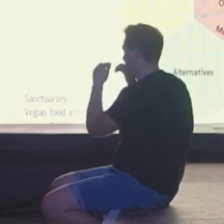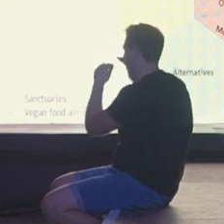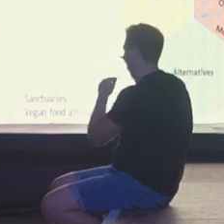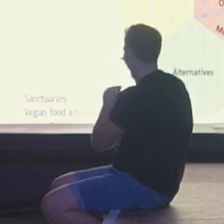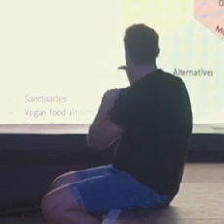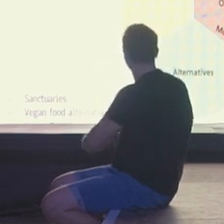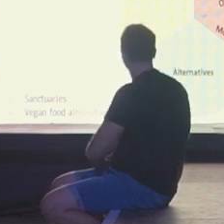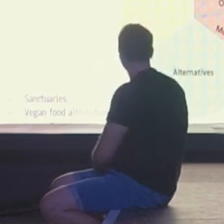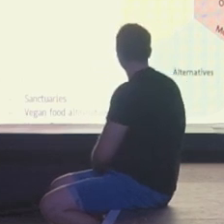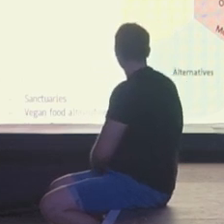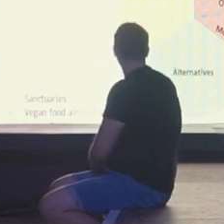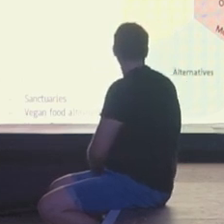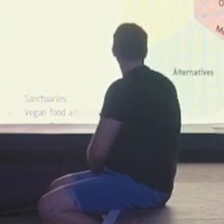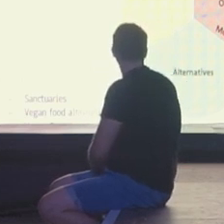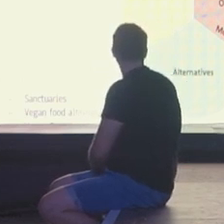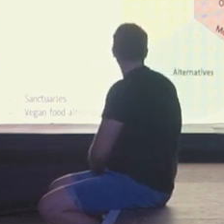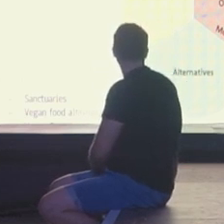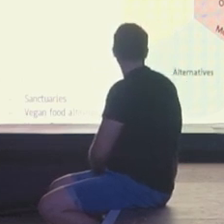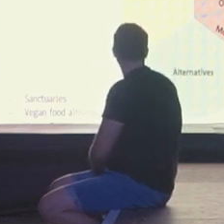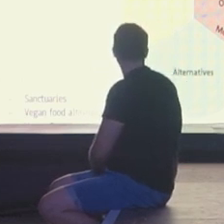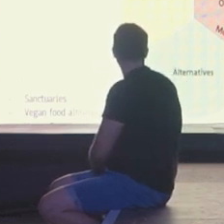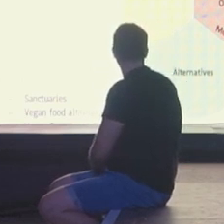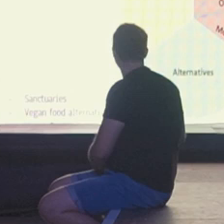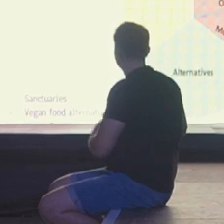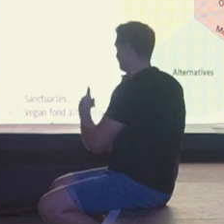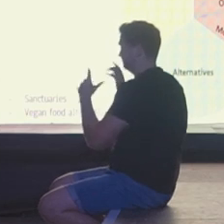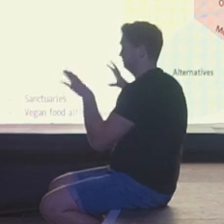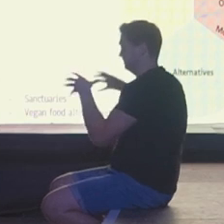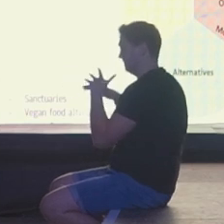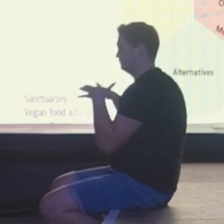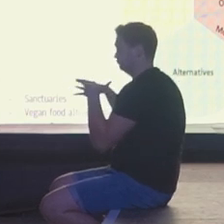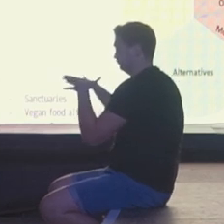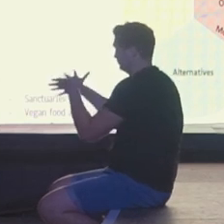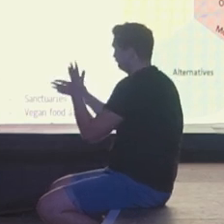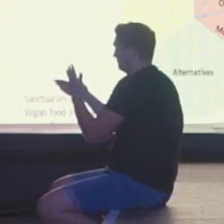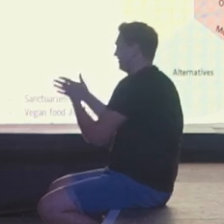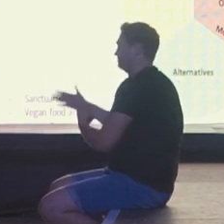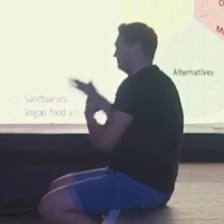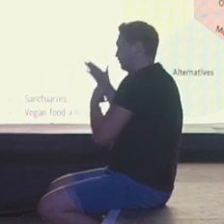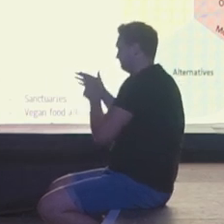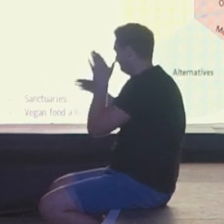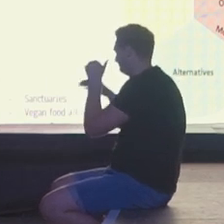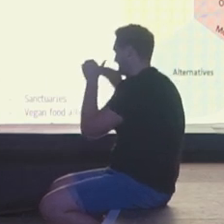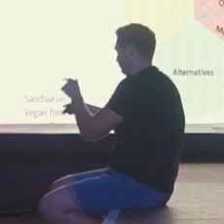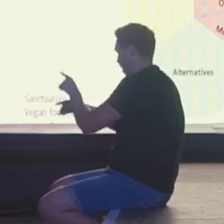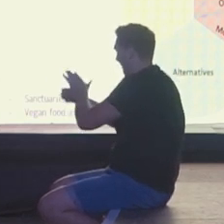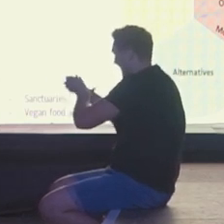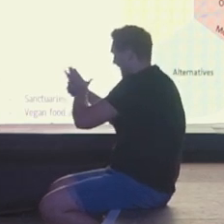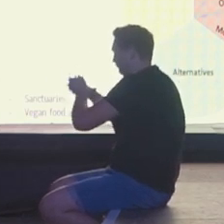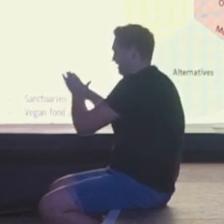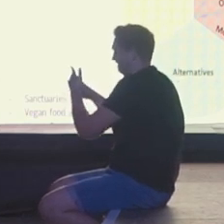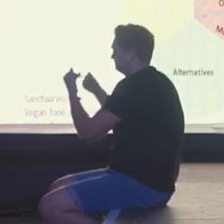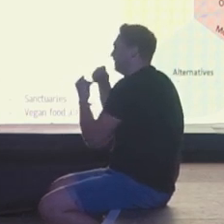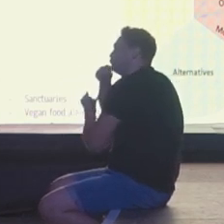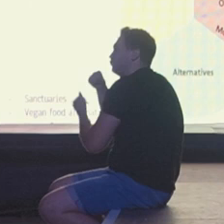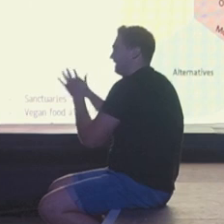other 2 slices of the pie. But we see this, the mass mobilization, as a really key neglected area. This is where